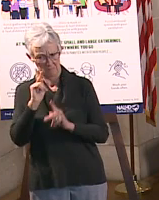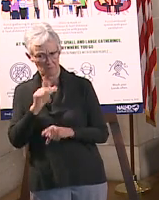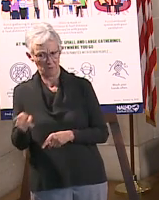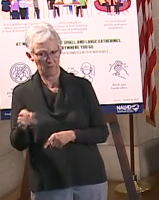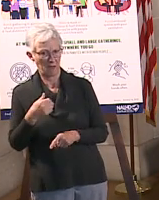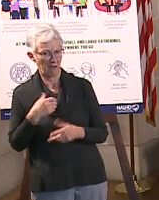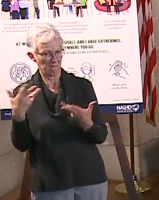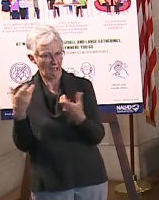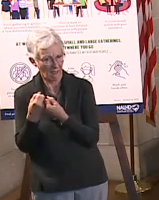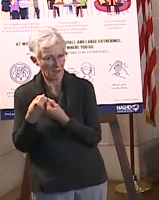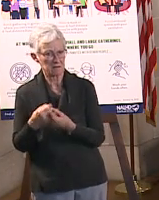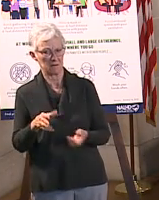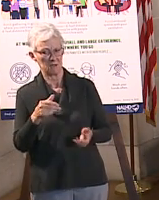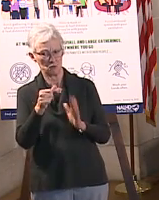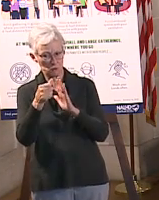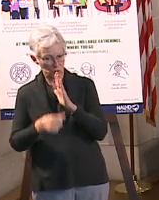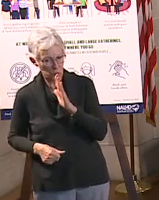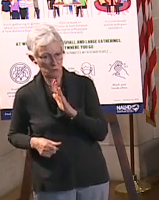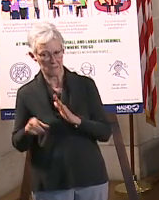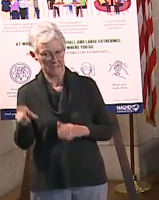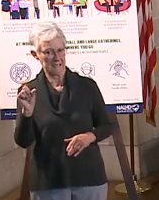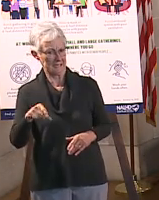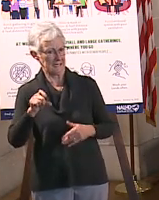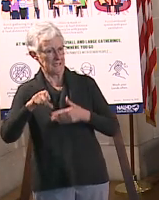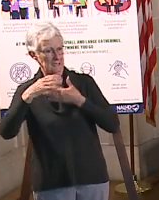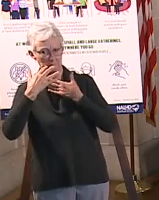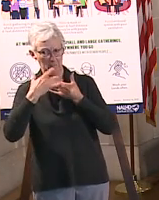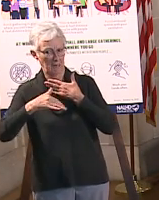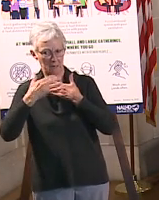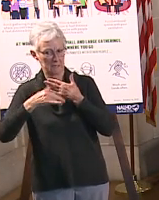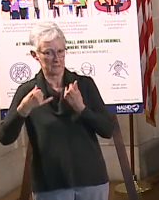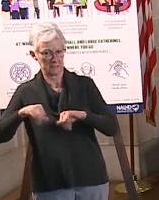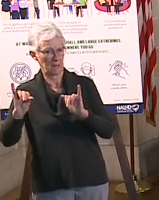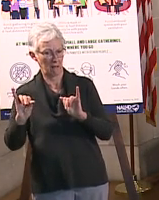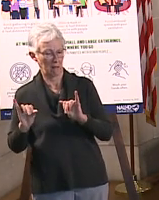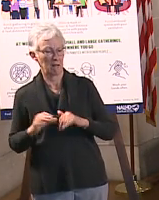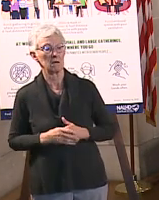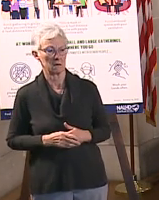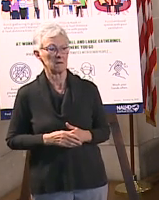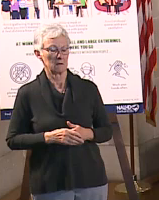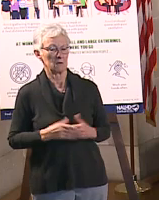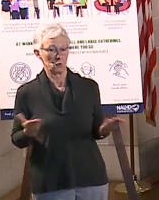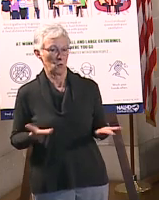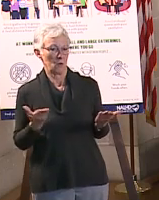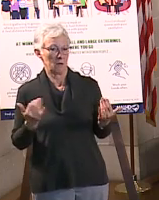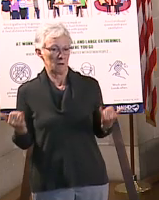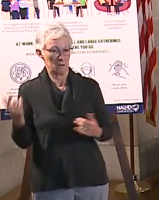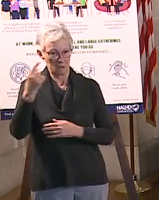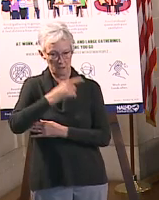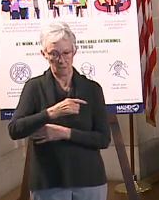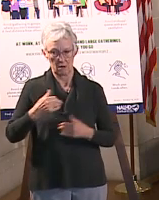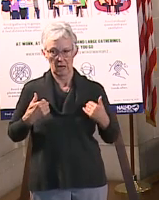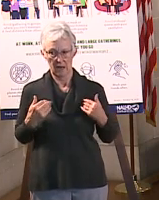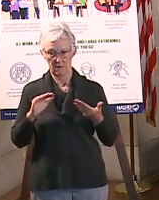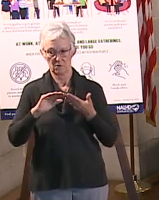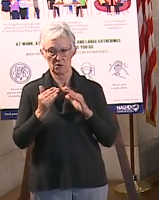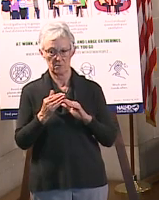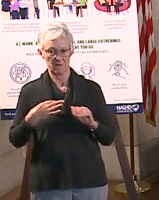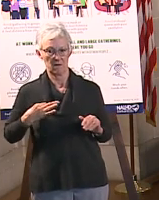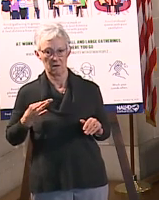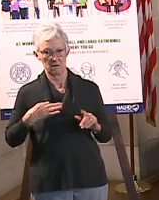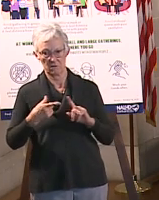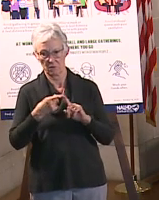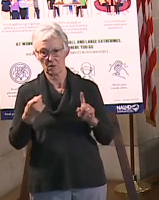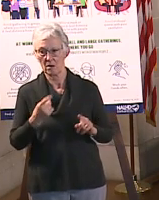other things where they do need that donation of blood, that life-giving substance. So here today to talk with us is a community volunteer from the American